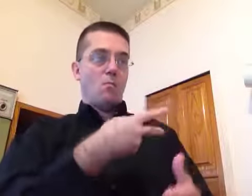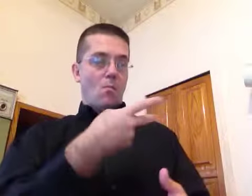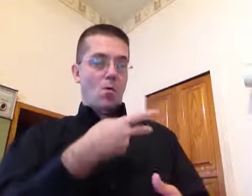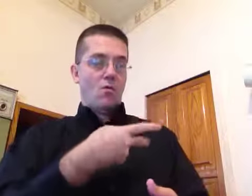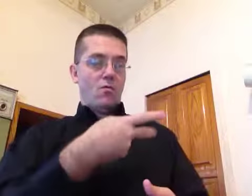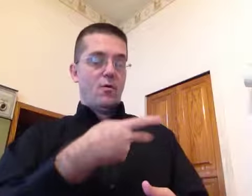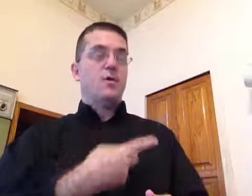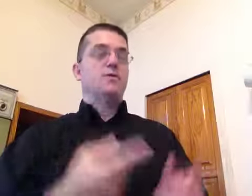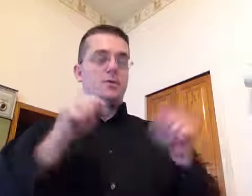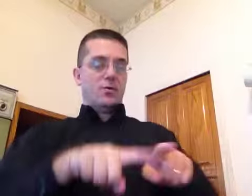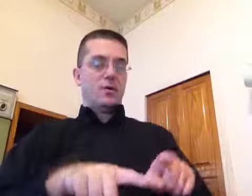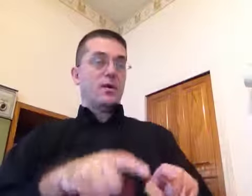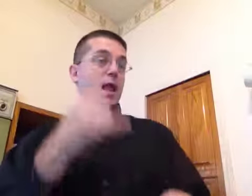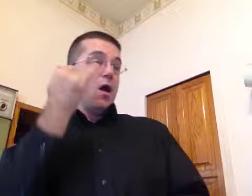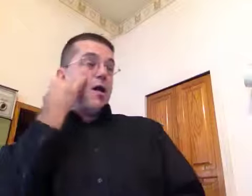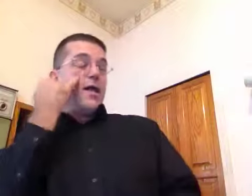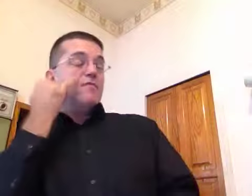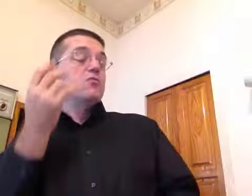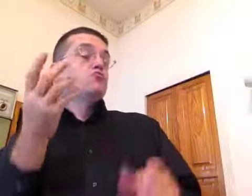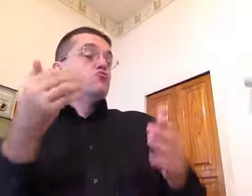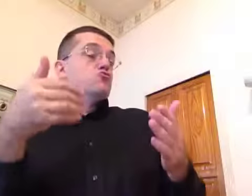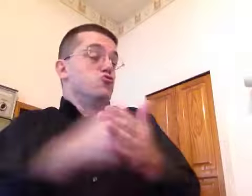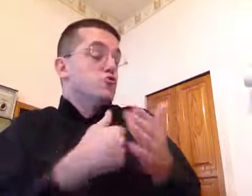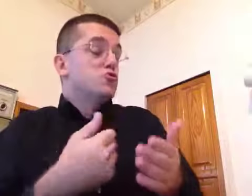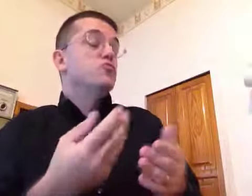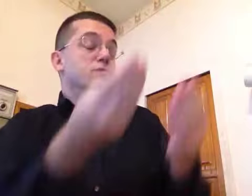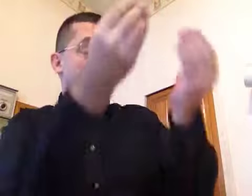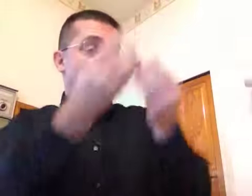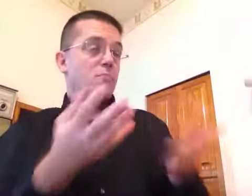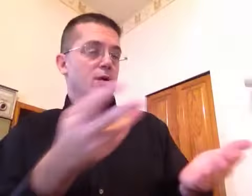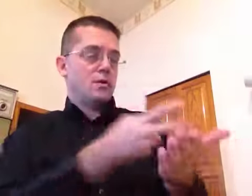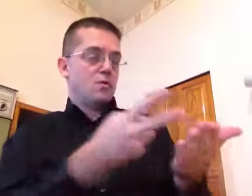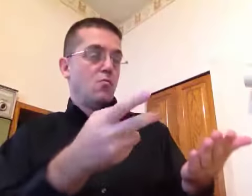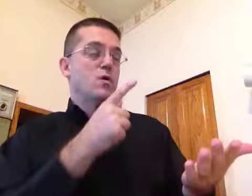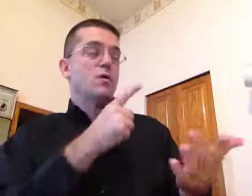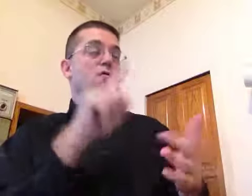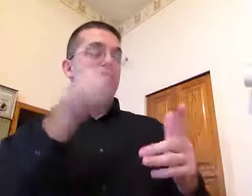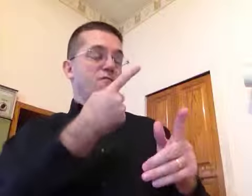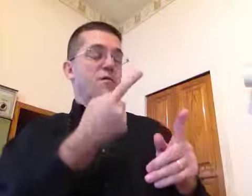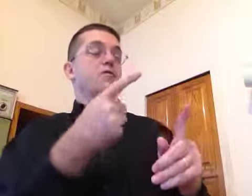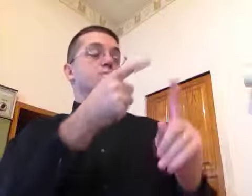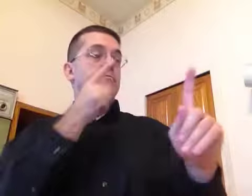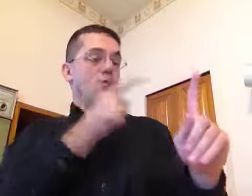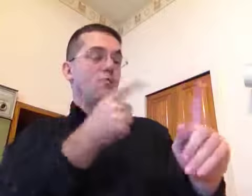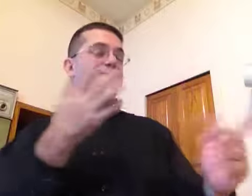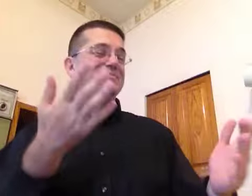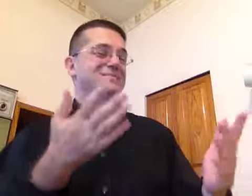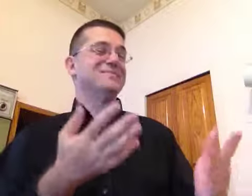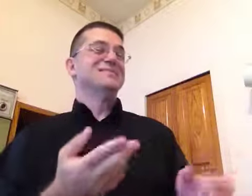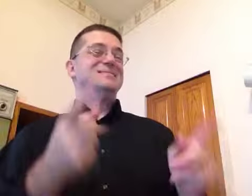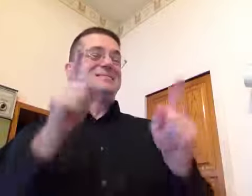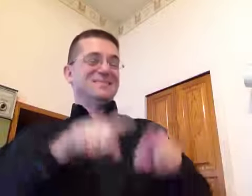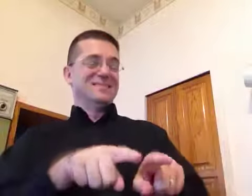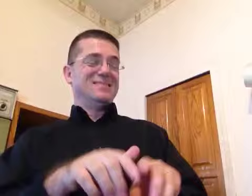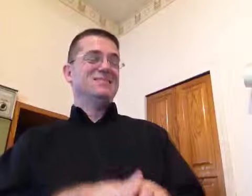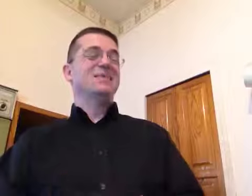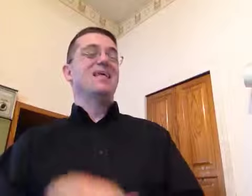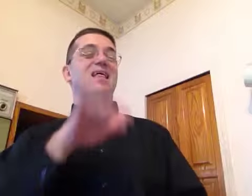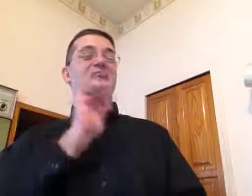Now, if new information is on the table that wasn't there when the goal was agreed to, then we've got something